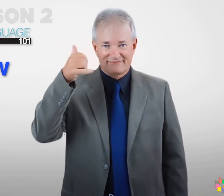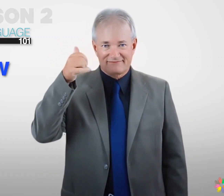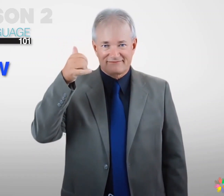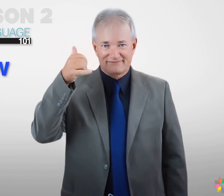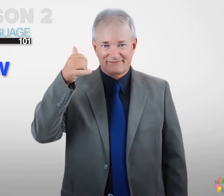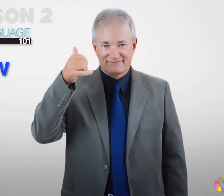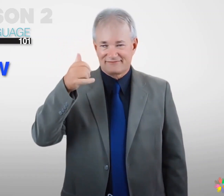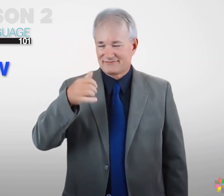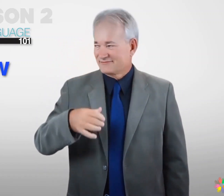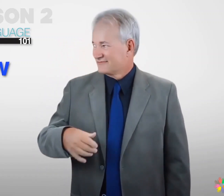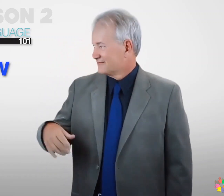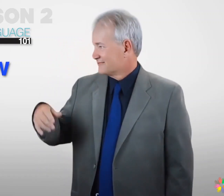Yellow.